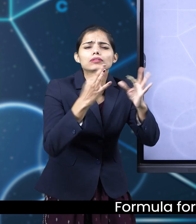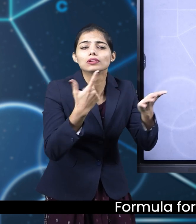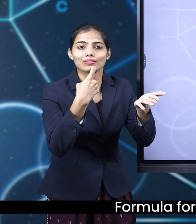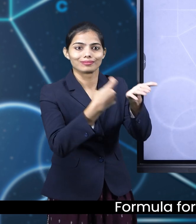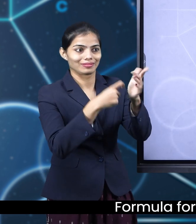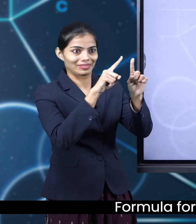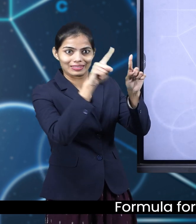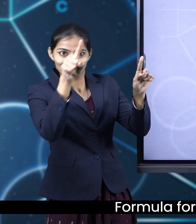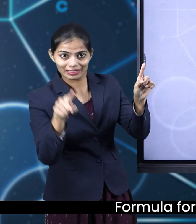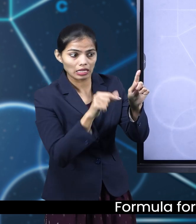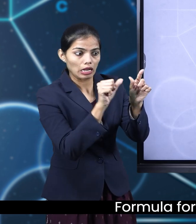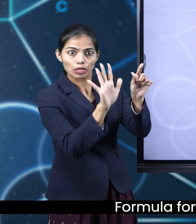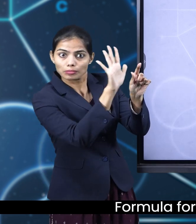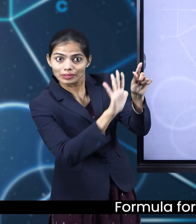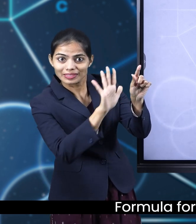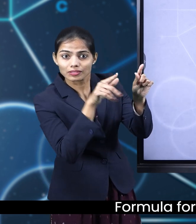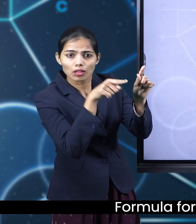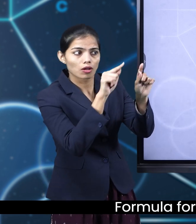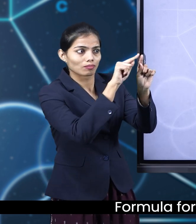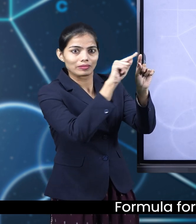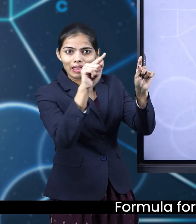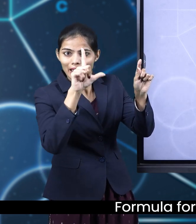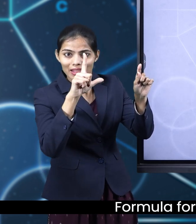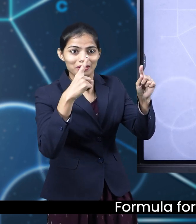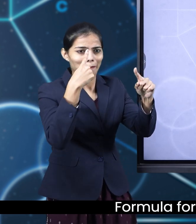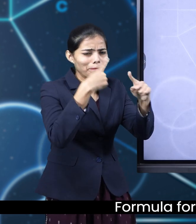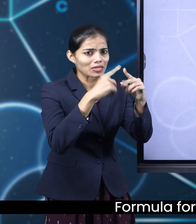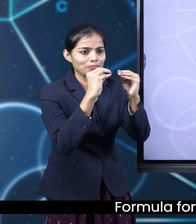Formula for rectangle: area is equal to length into breadth.